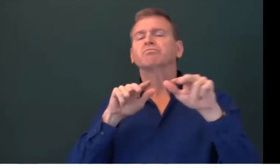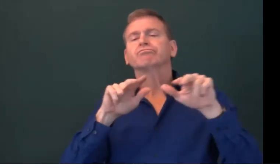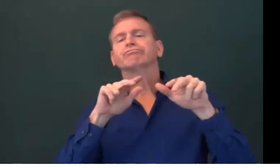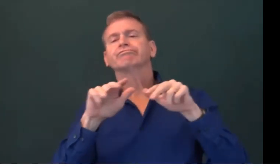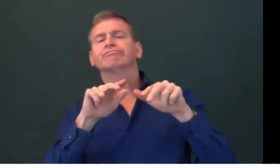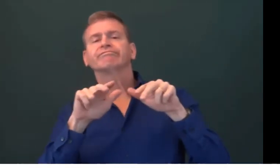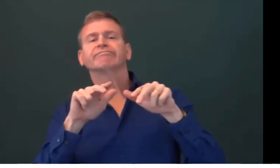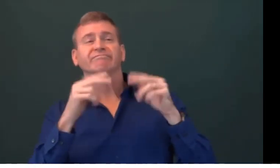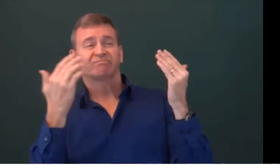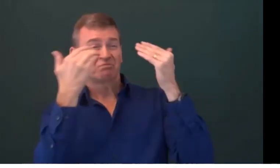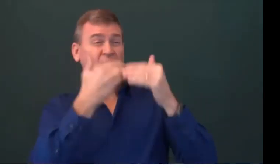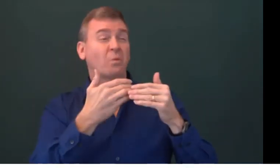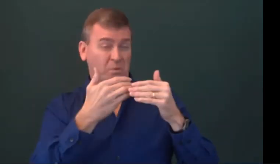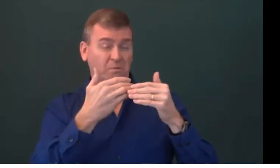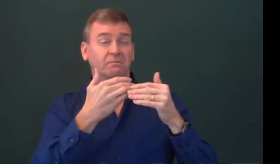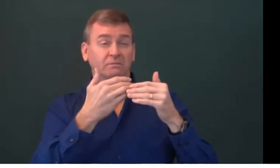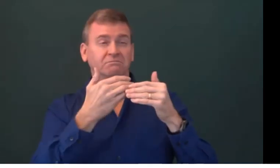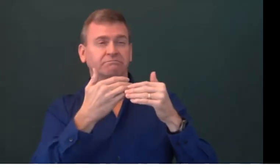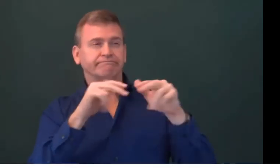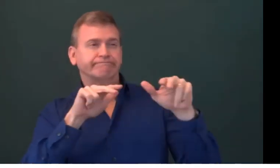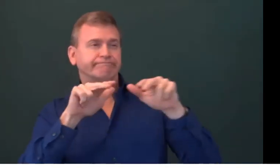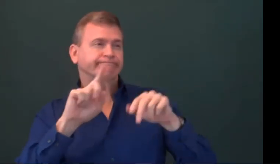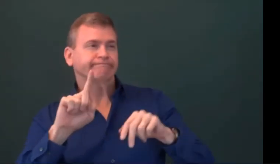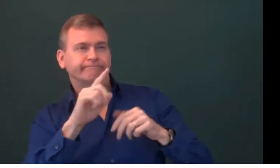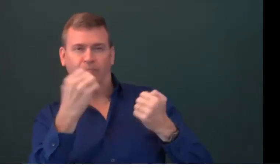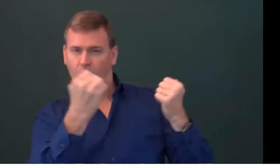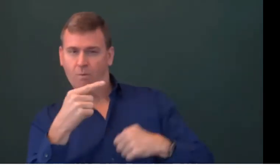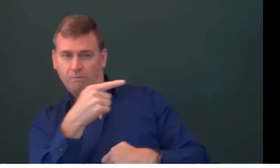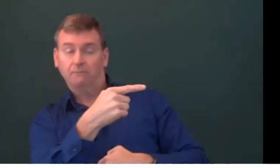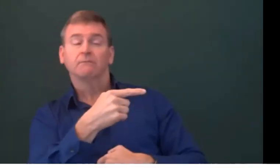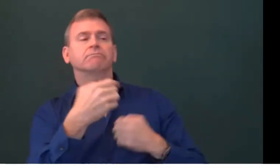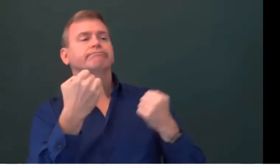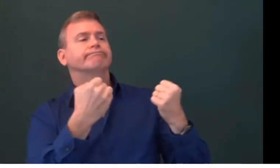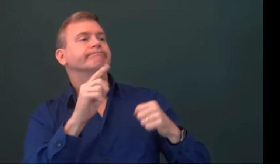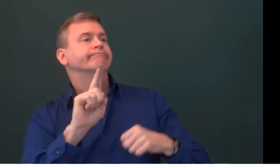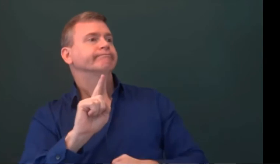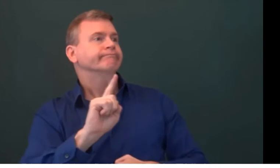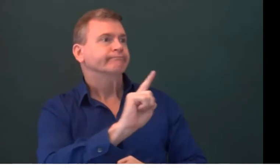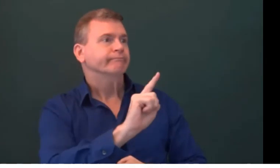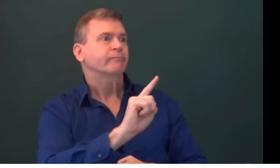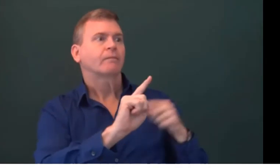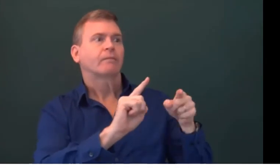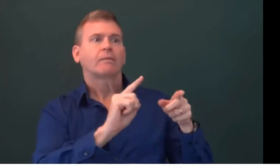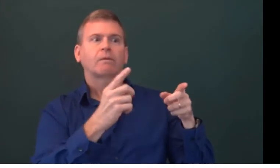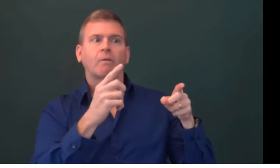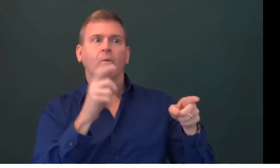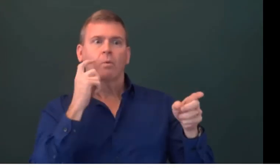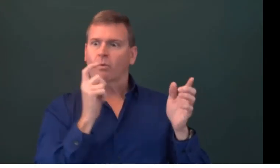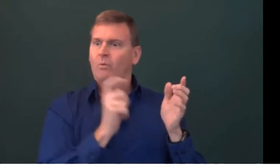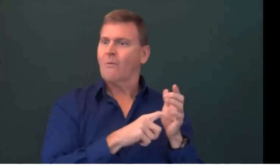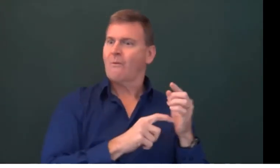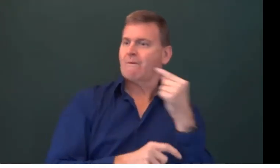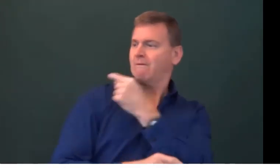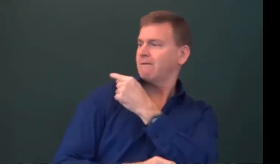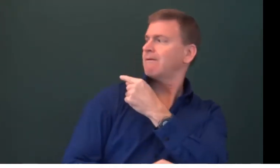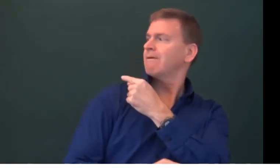was done, she decided to leave. She was walking, it was dark. She was walking alone to her car. But